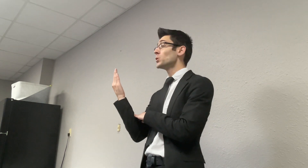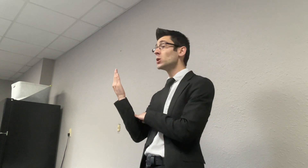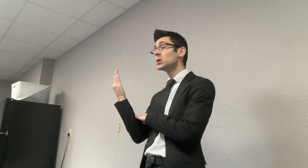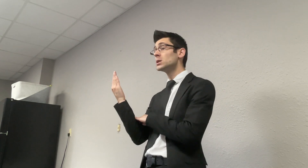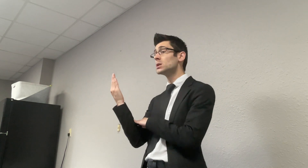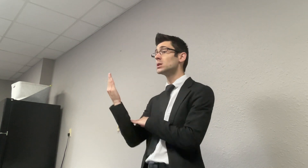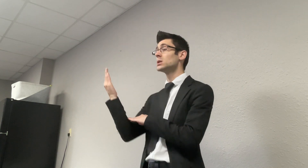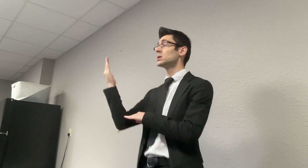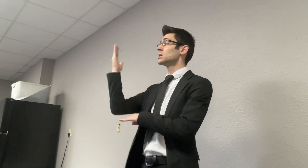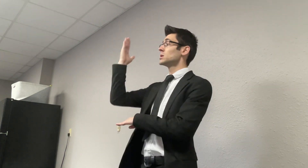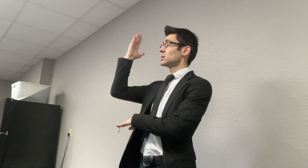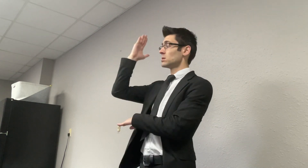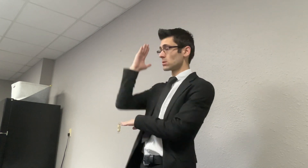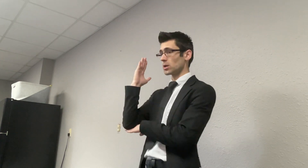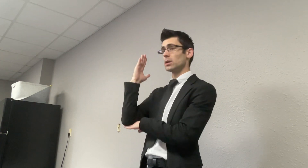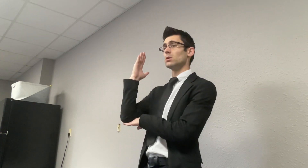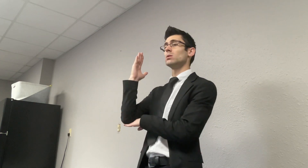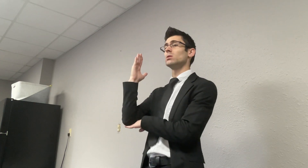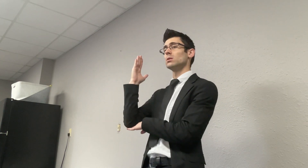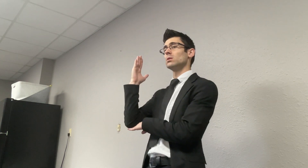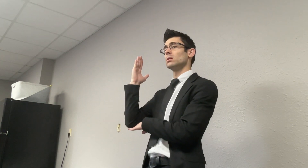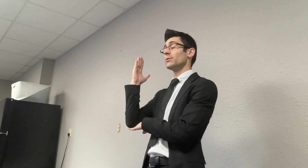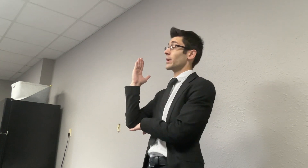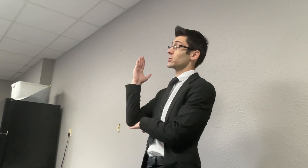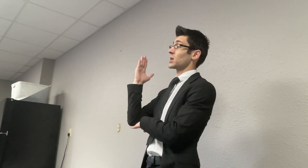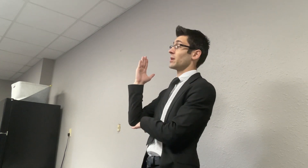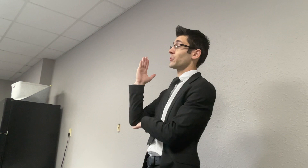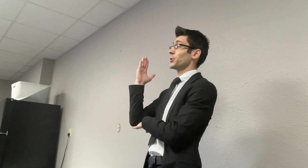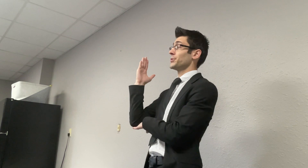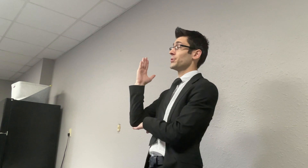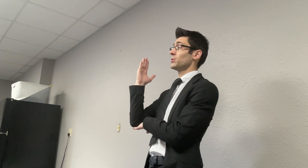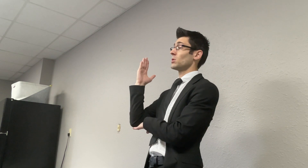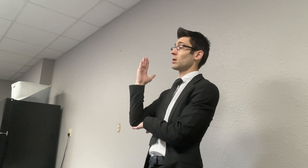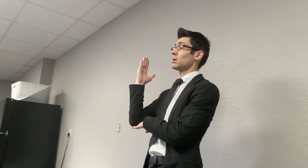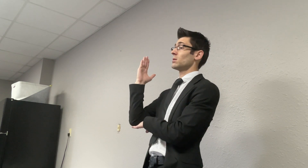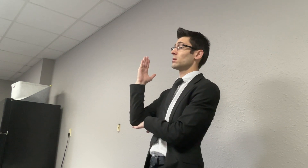Noon. Good. The other sign for noon?